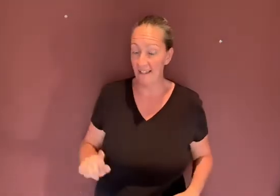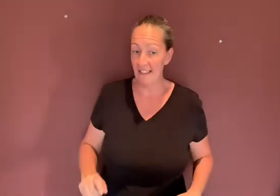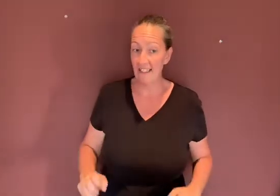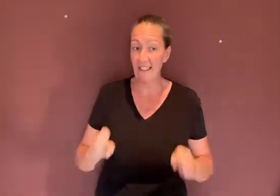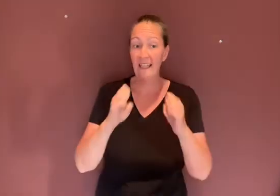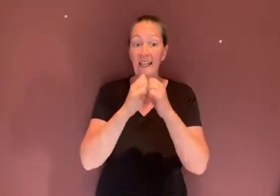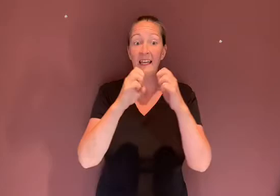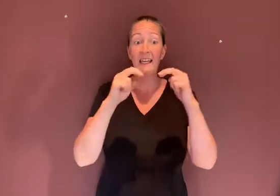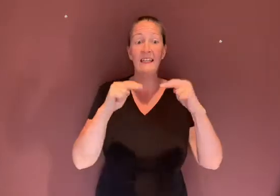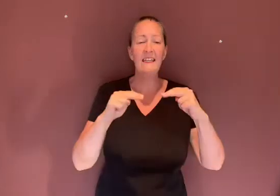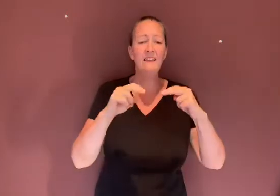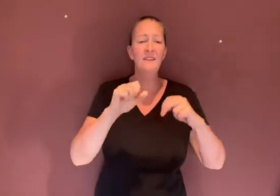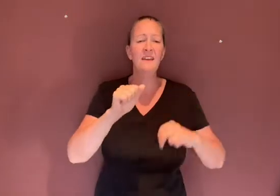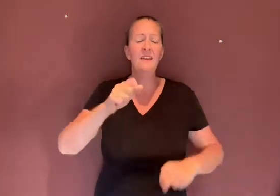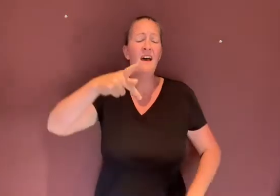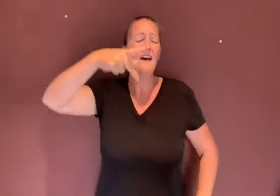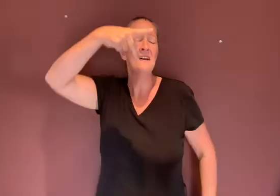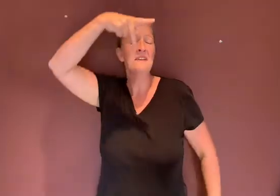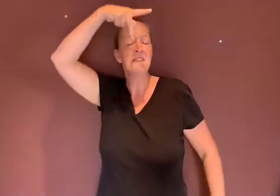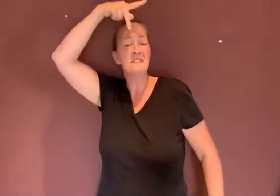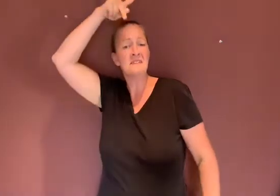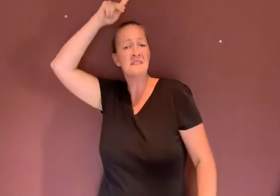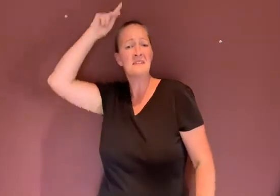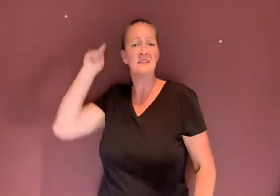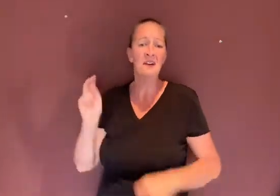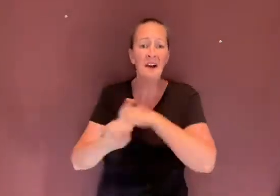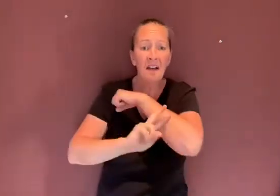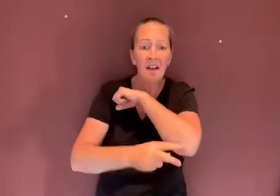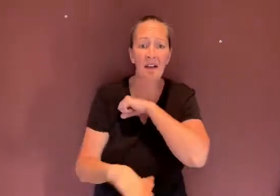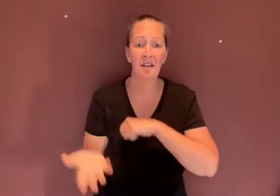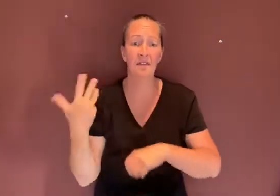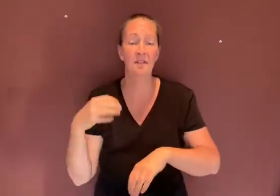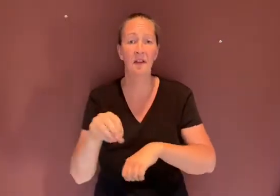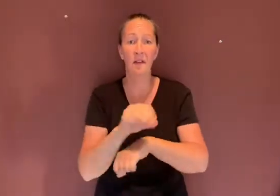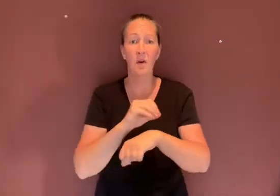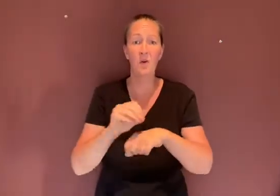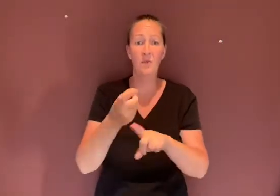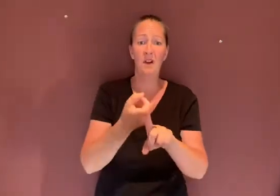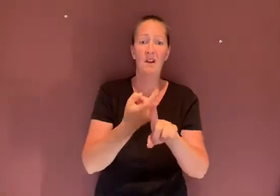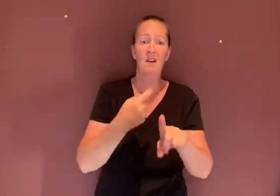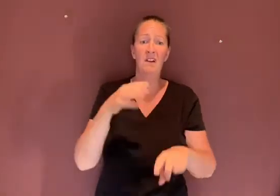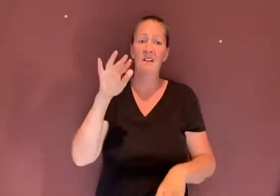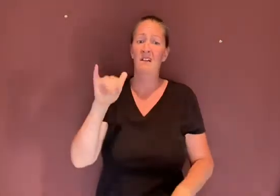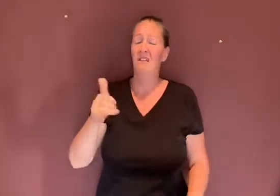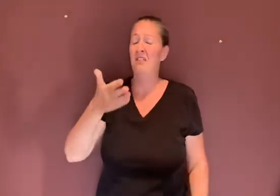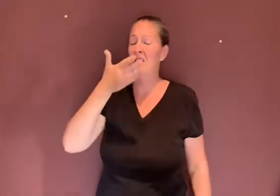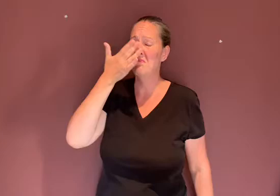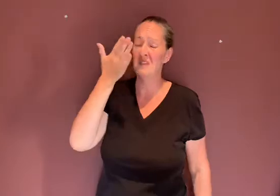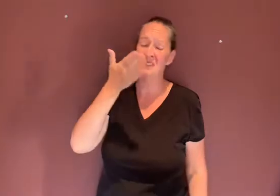Finally, even a skunk fell over from the